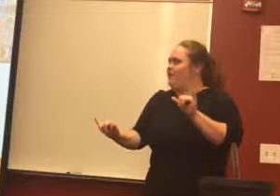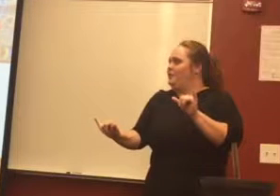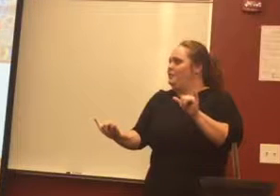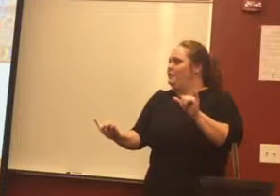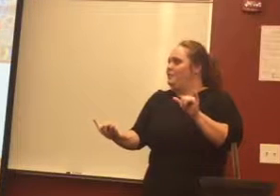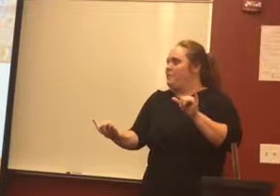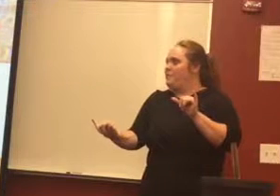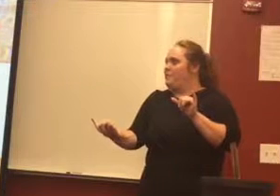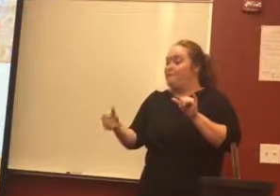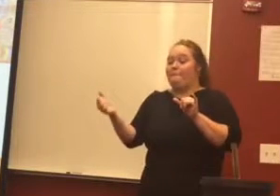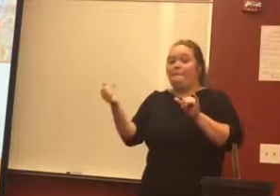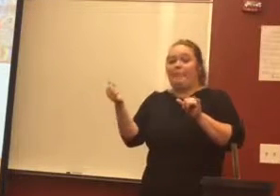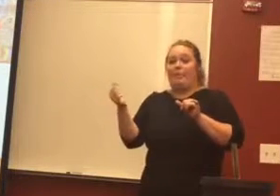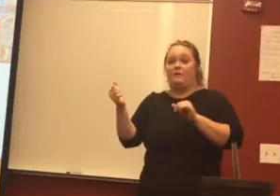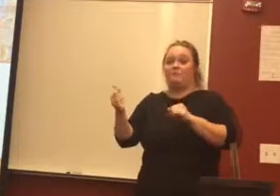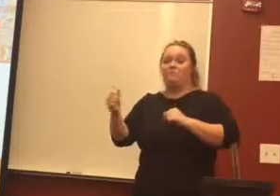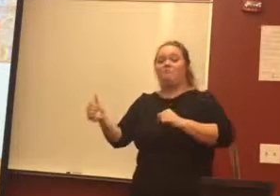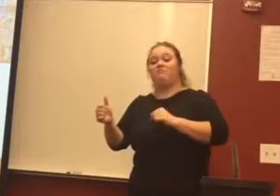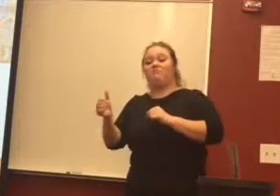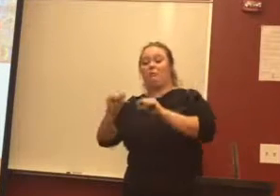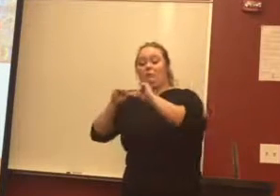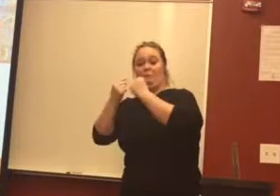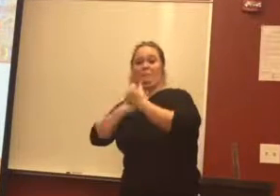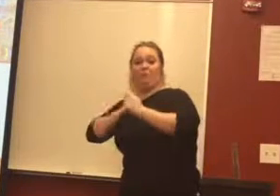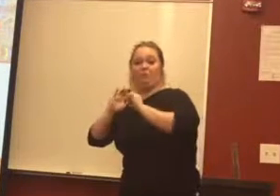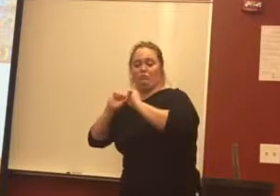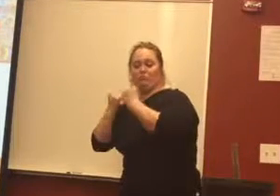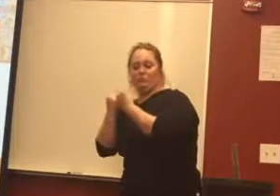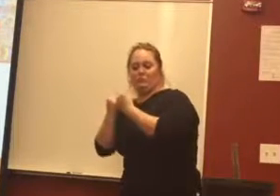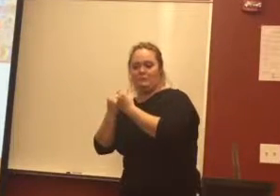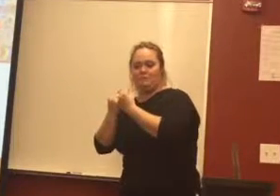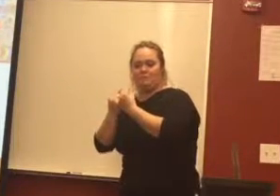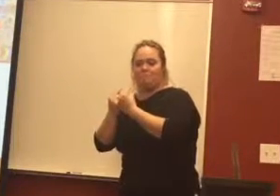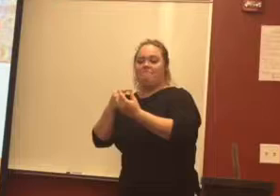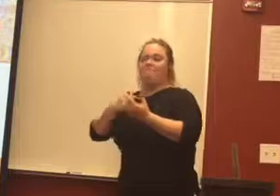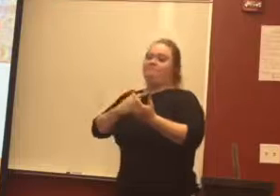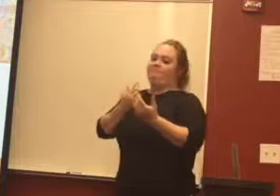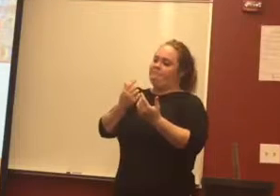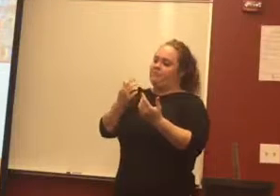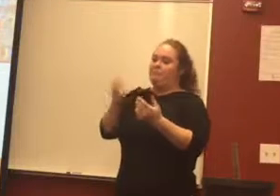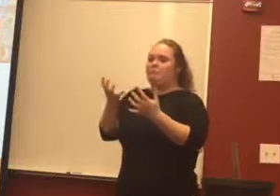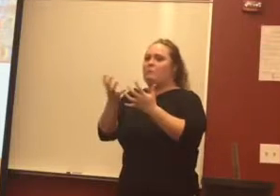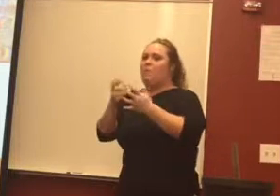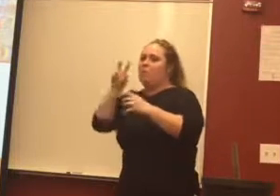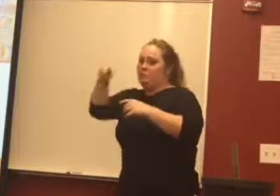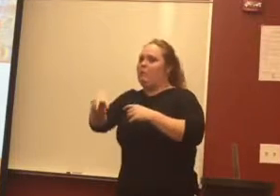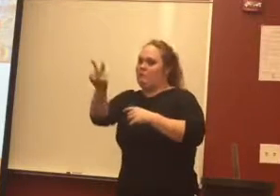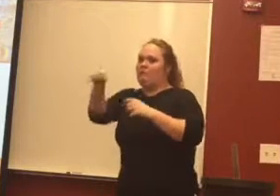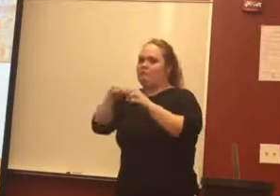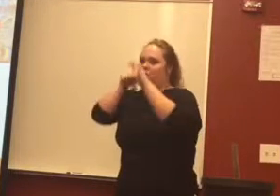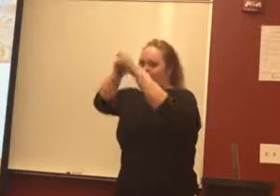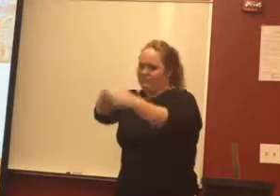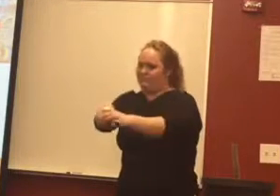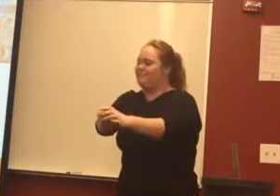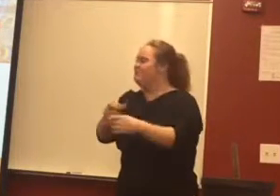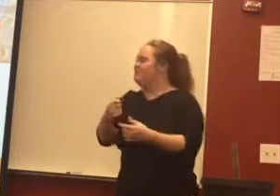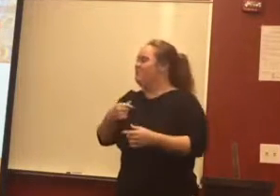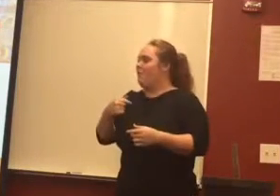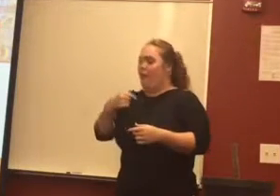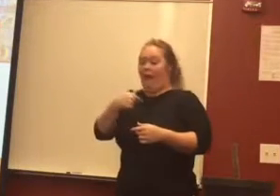go on the roller coaster. You have to go. So I'm with my head down like this, and I'm walking like that. And they